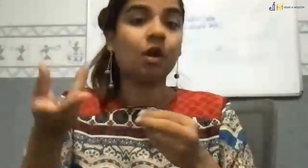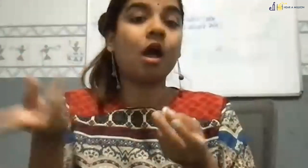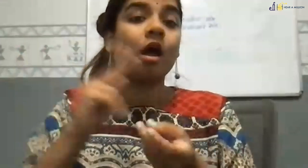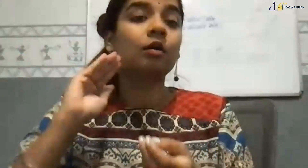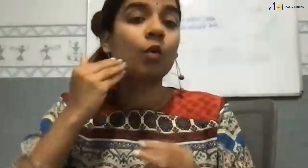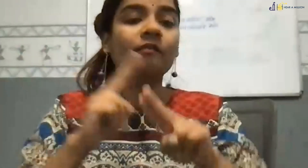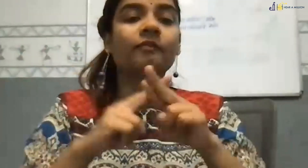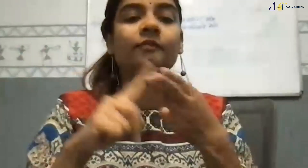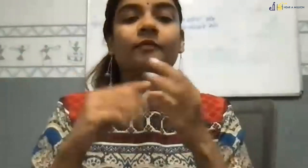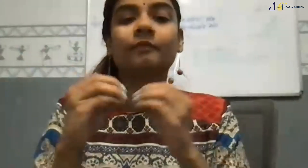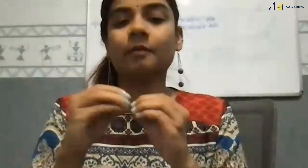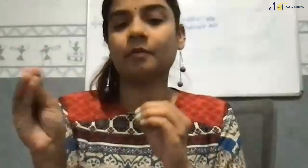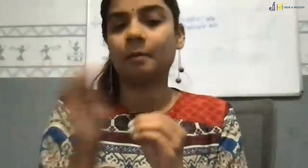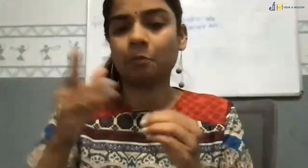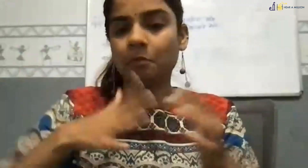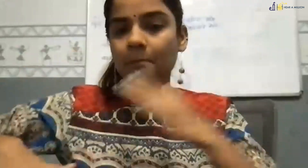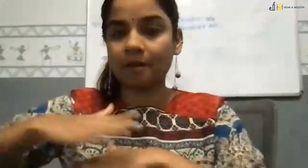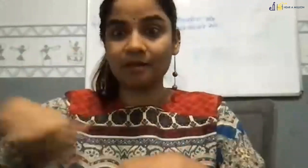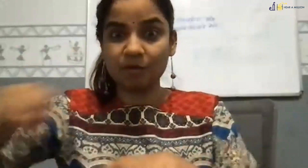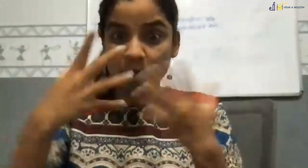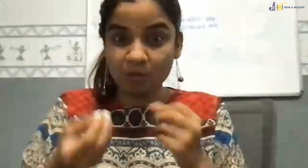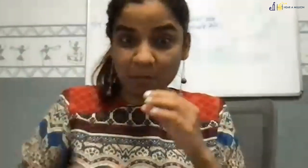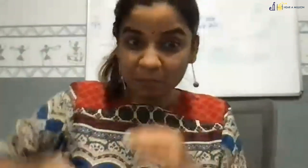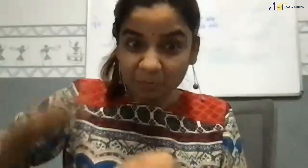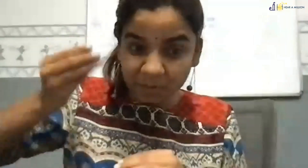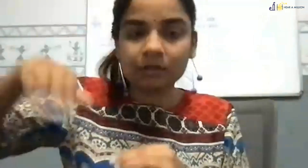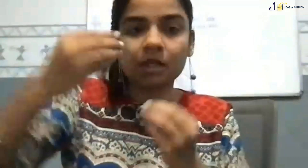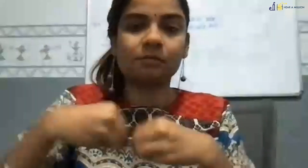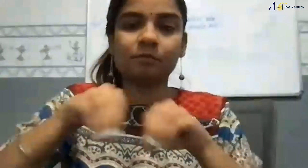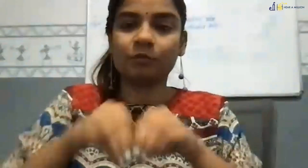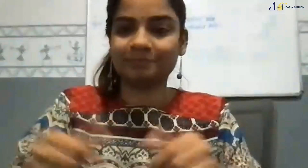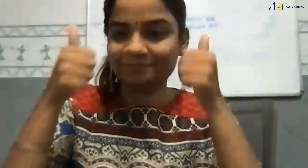having a second panel again. It's on February.